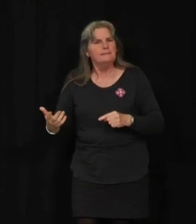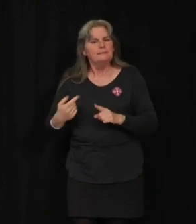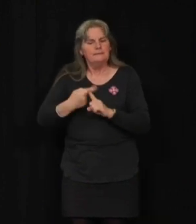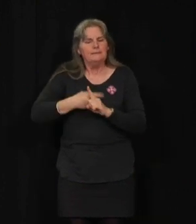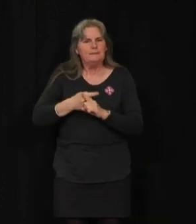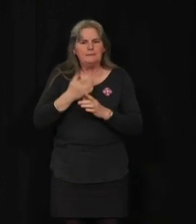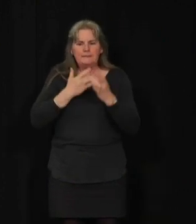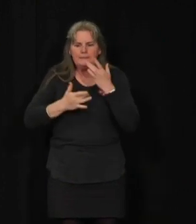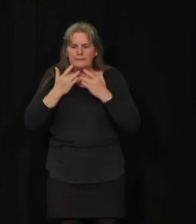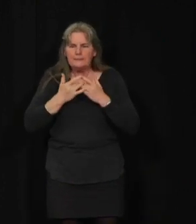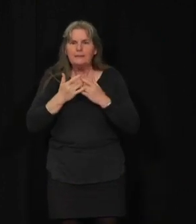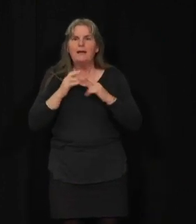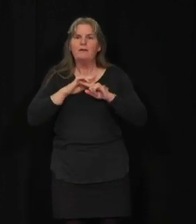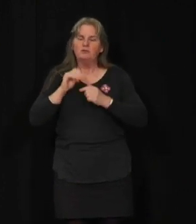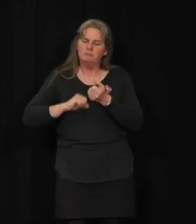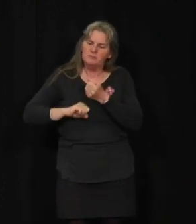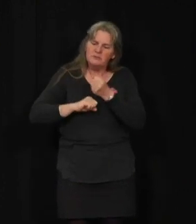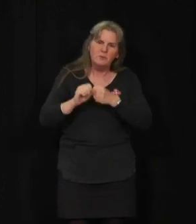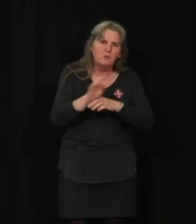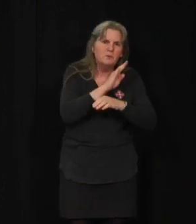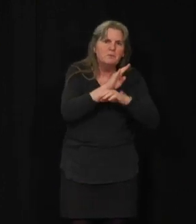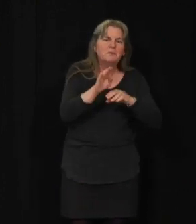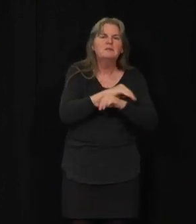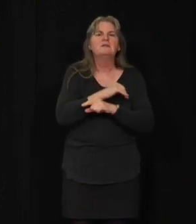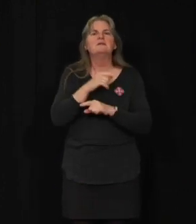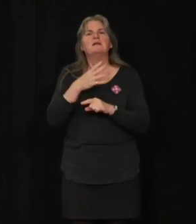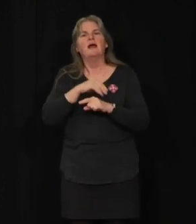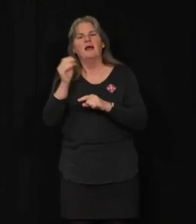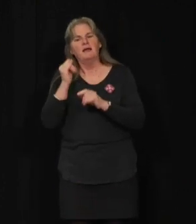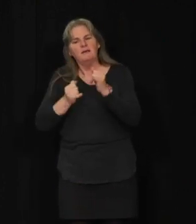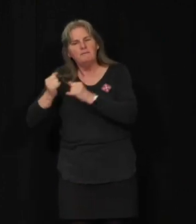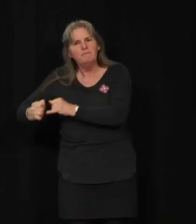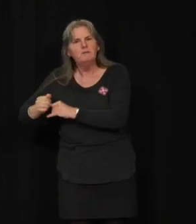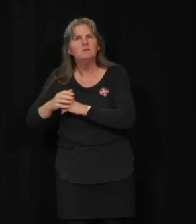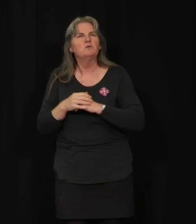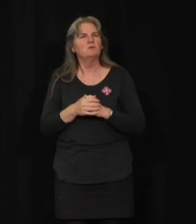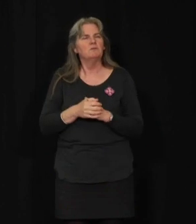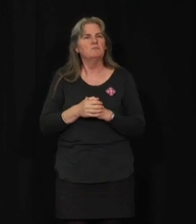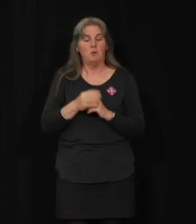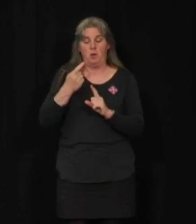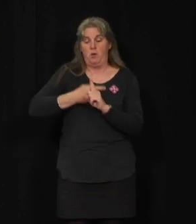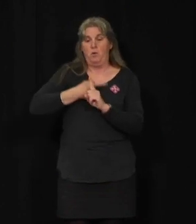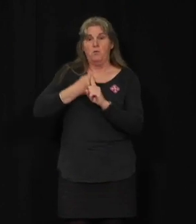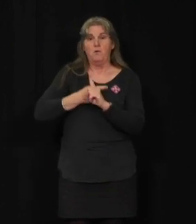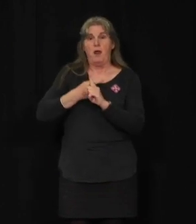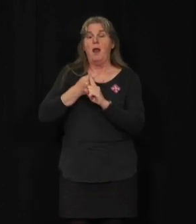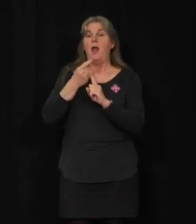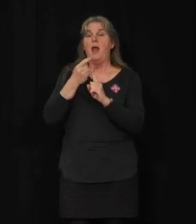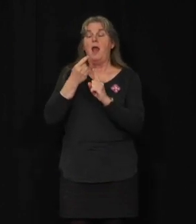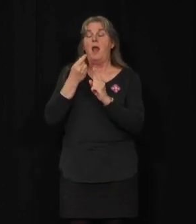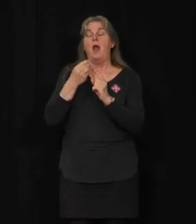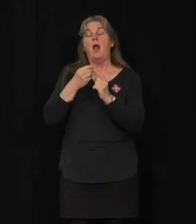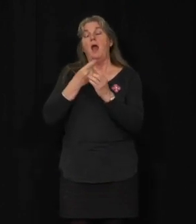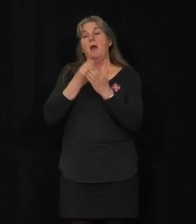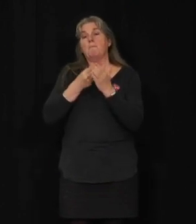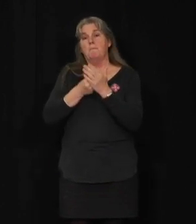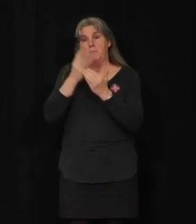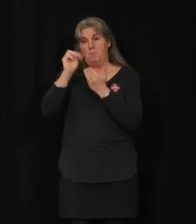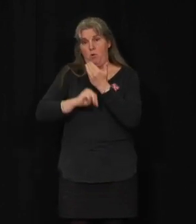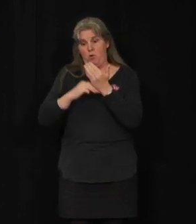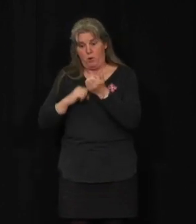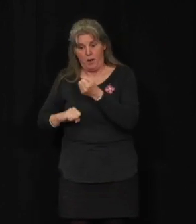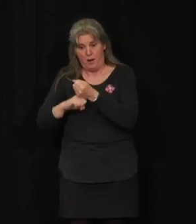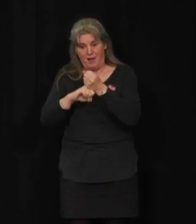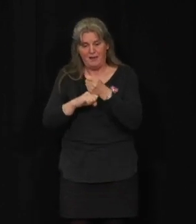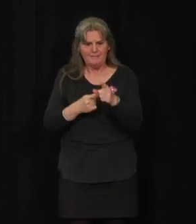support businesses and individuals as we move through this pandemic. The rent assistance program will help tenants who are not able to make